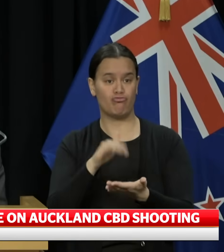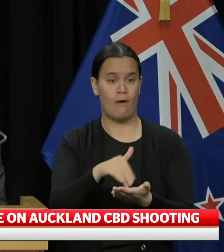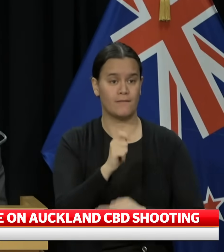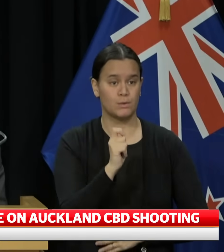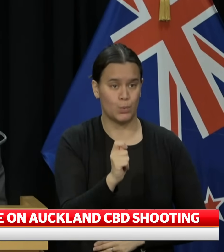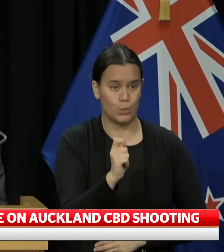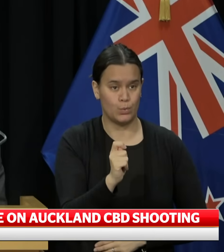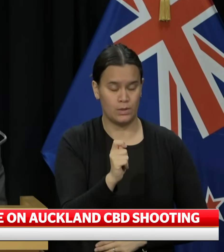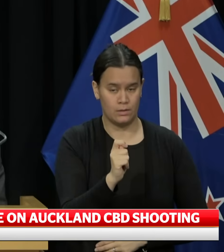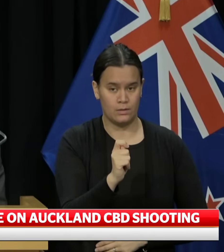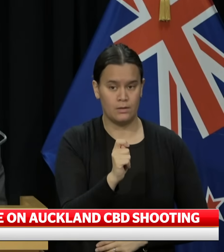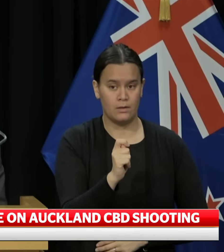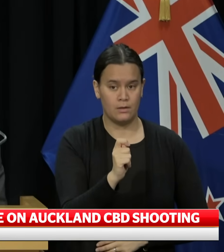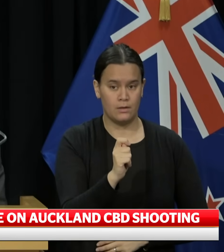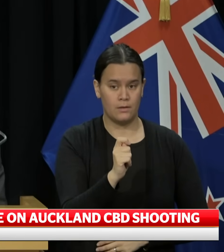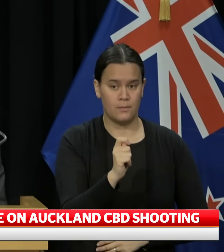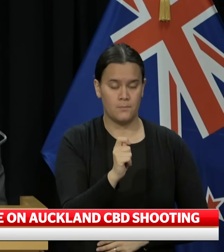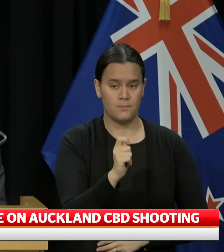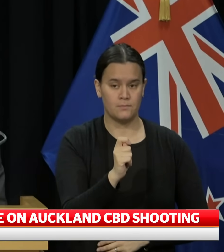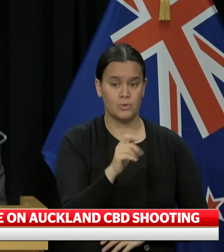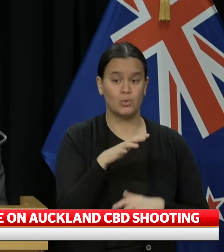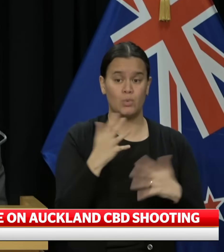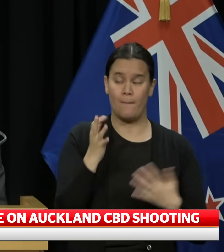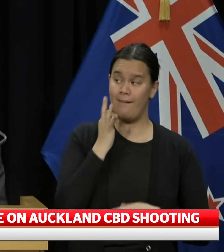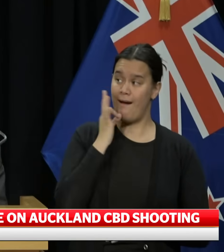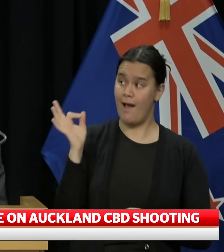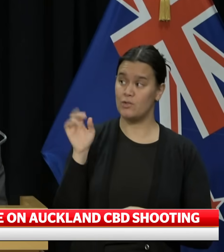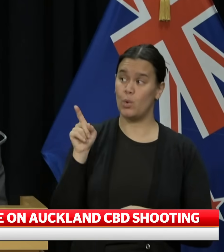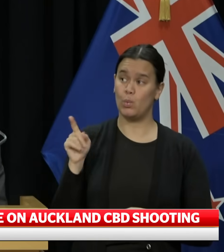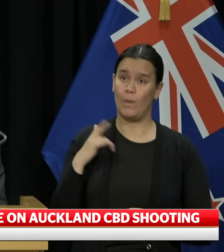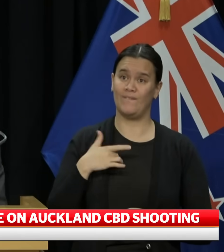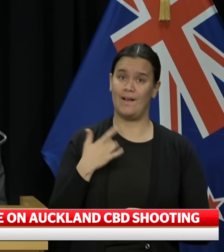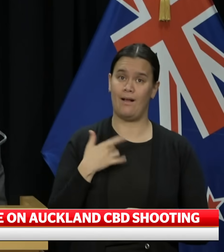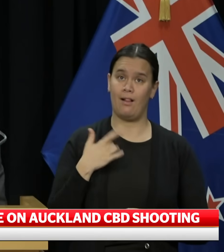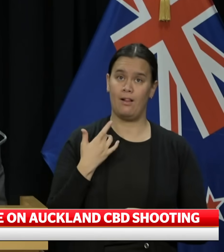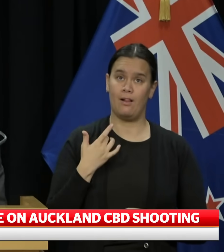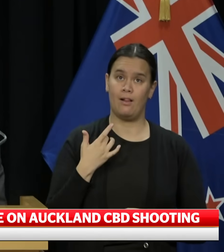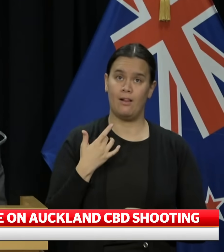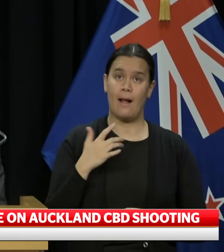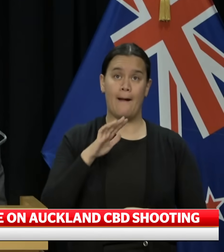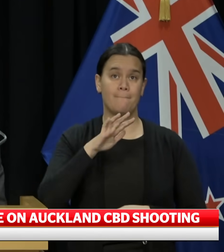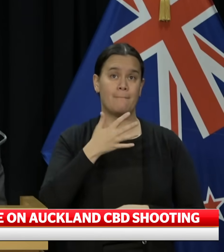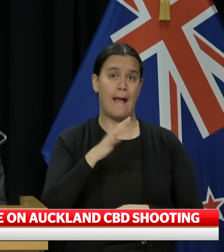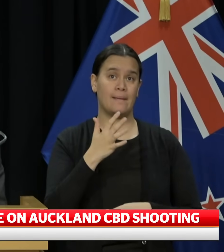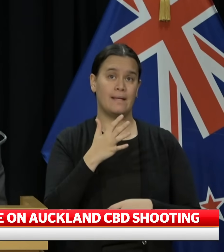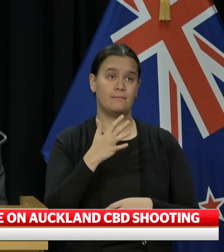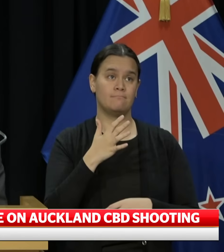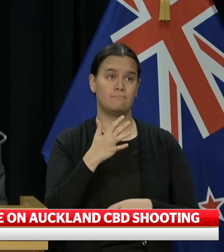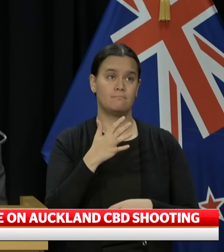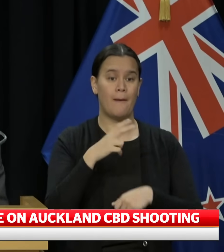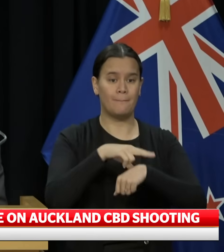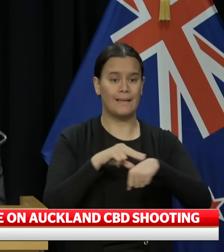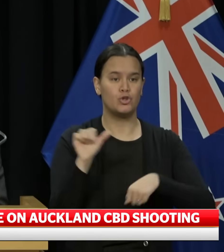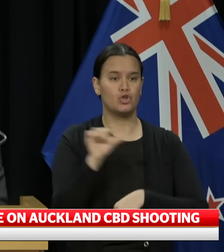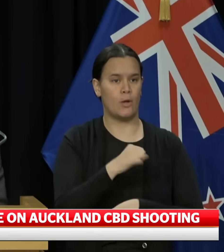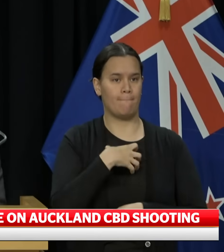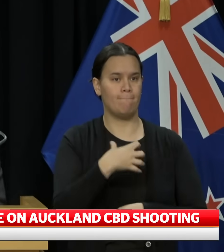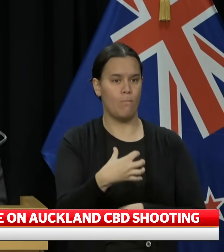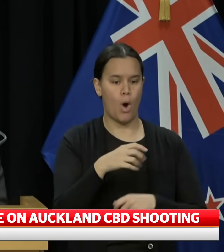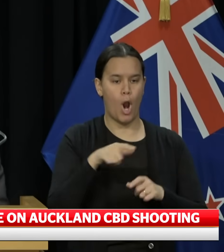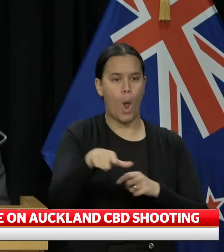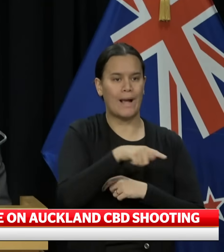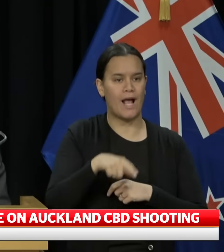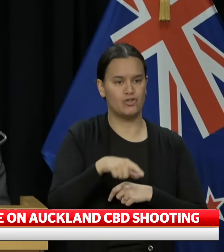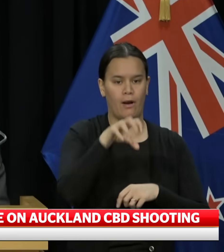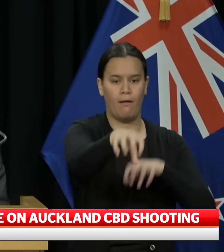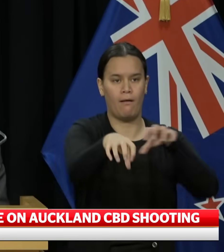you and perhaps the police minister rethink some of the allocation of those resources? I think it's just too early